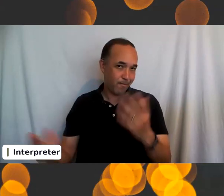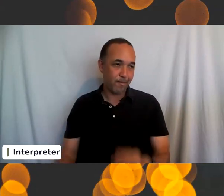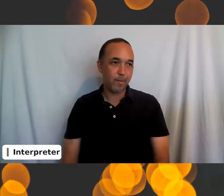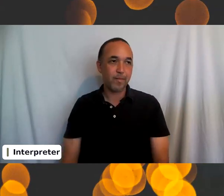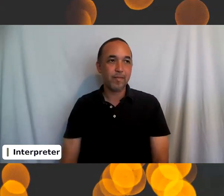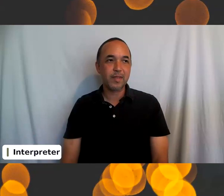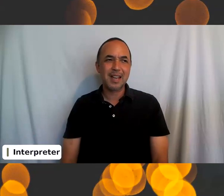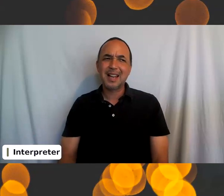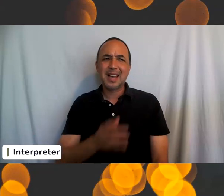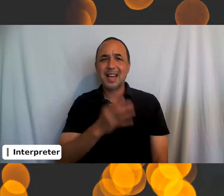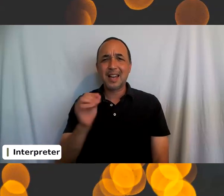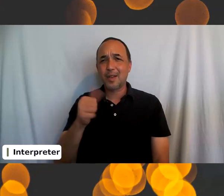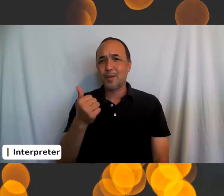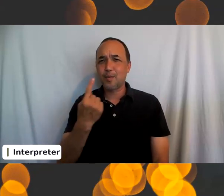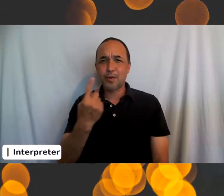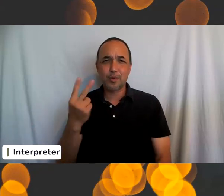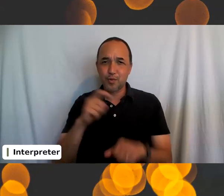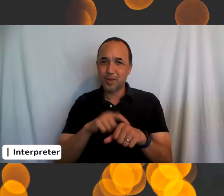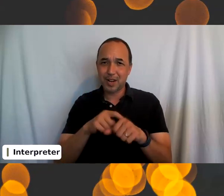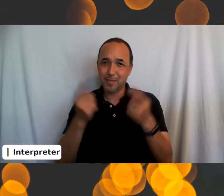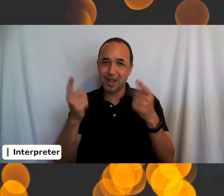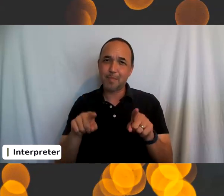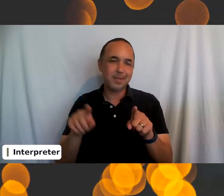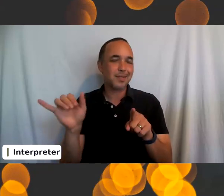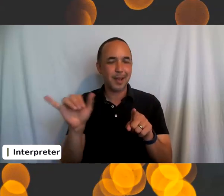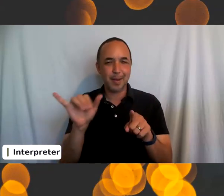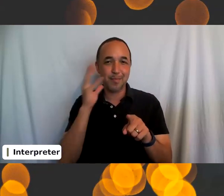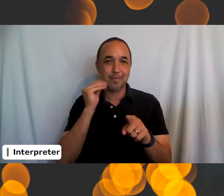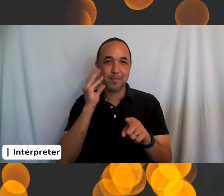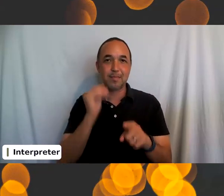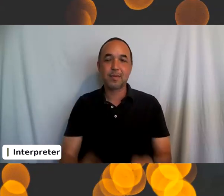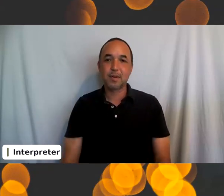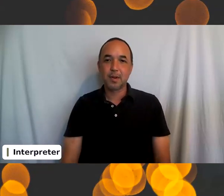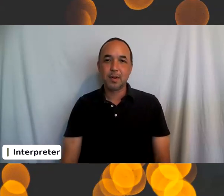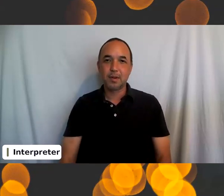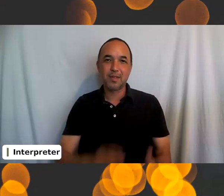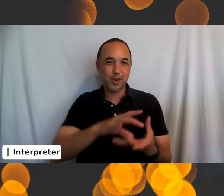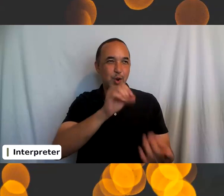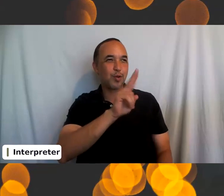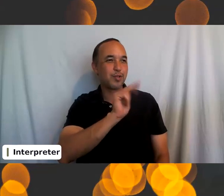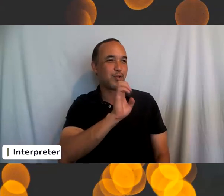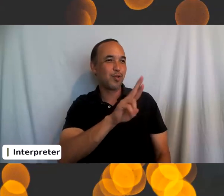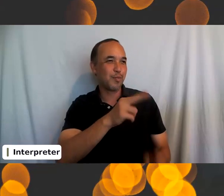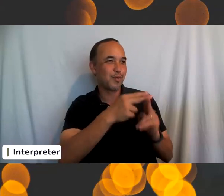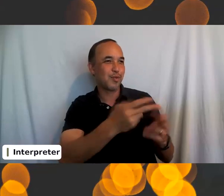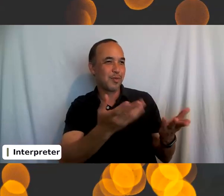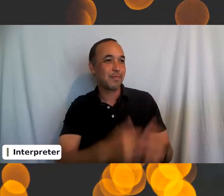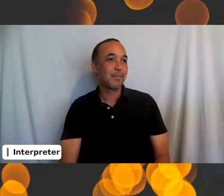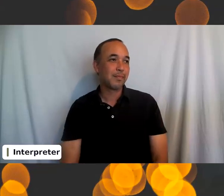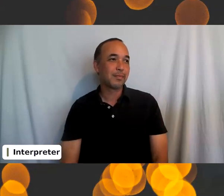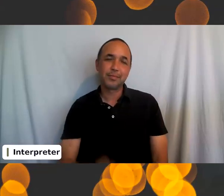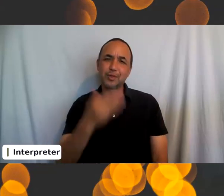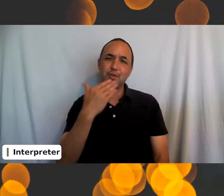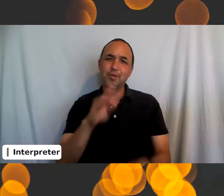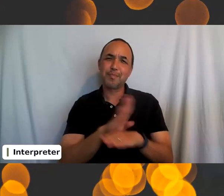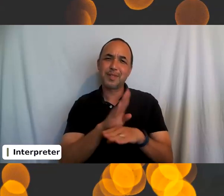very much the same. So I know, what is a ghost Uber called? Do they have, I don't know. I feel like that's a business